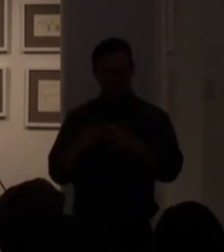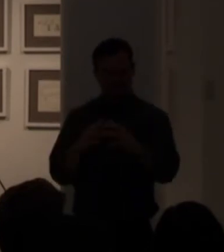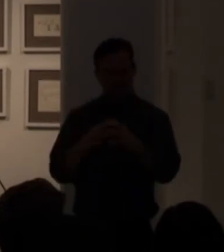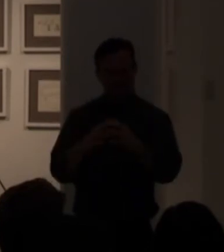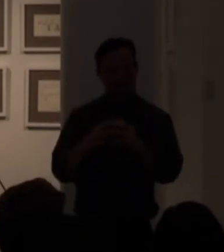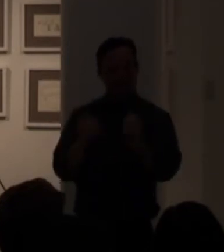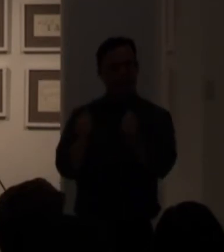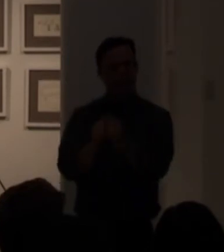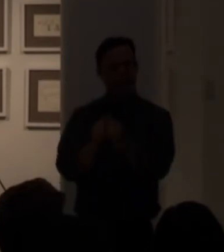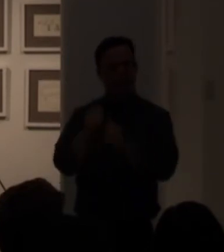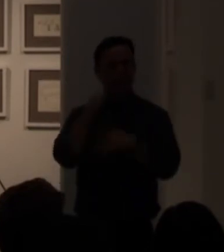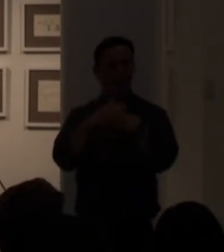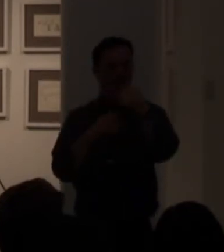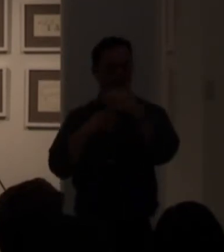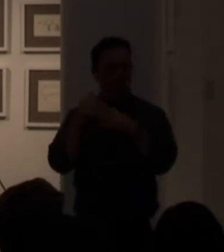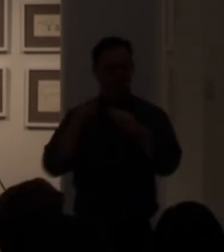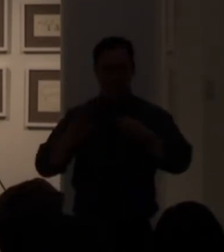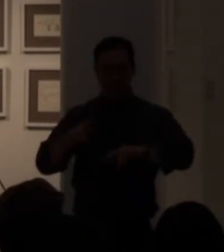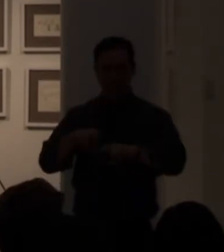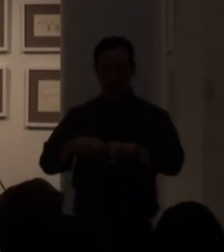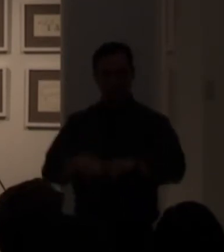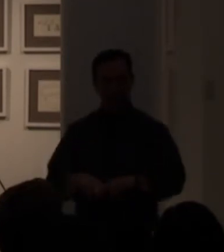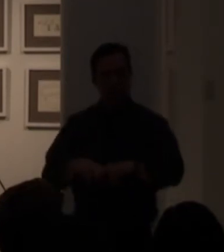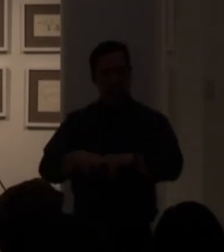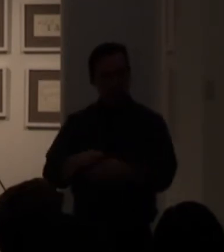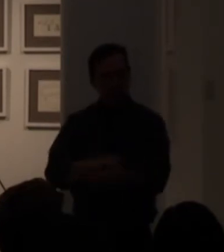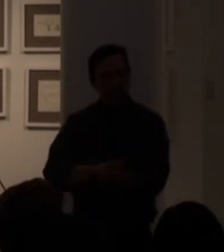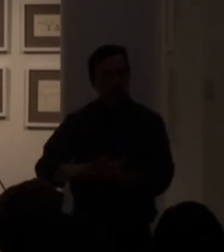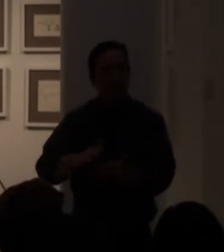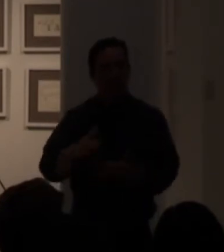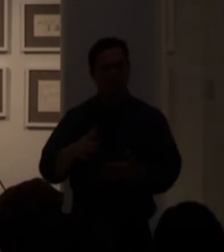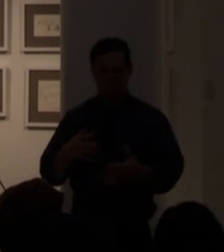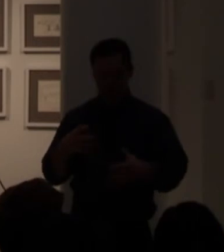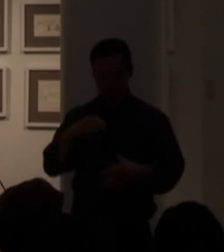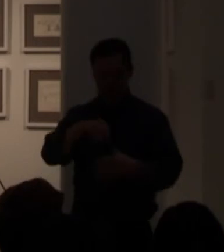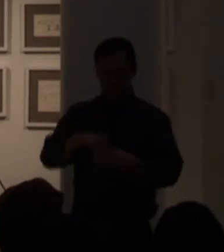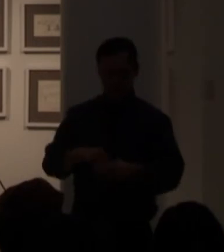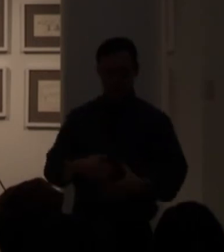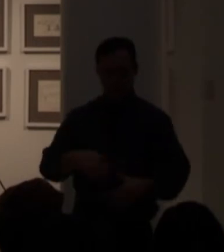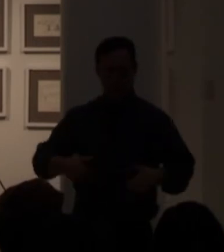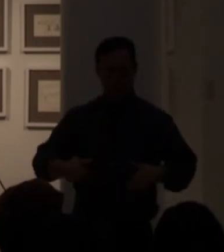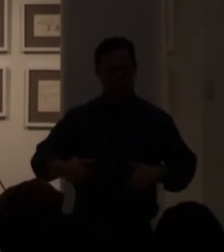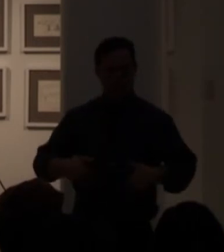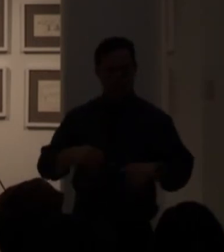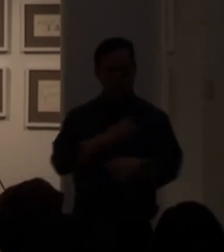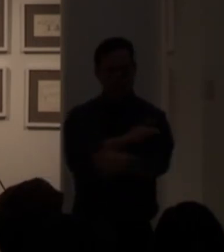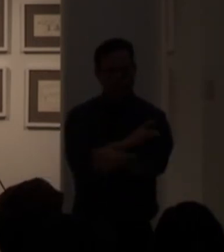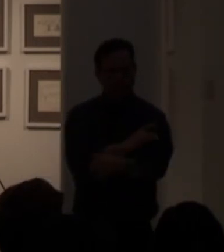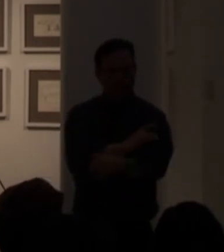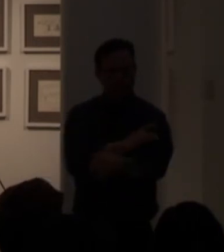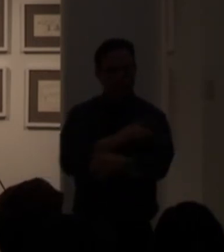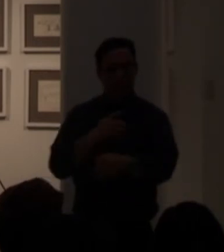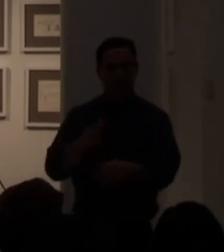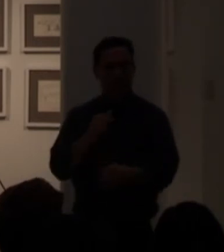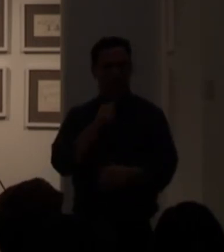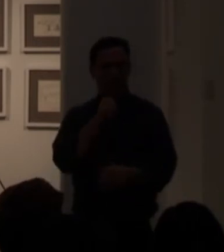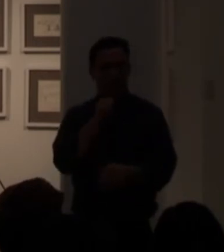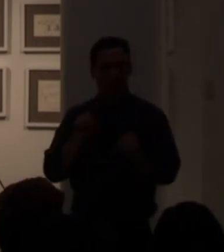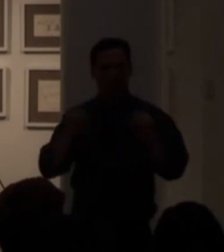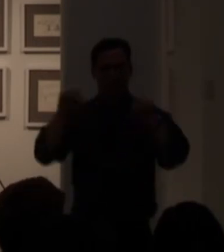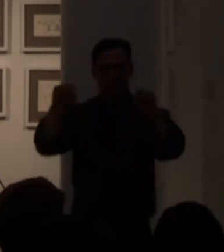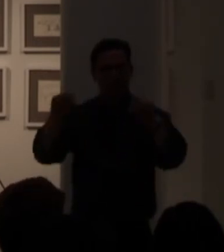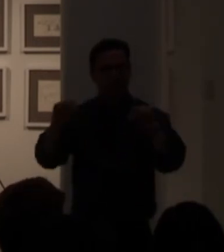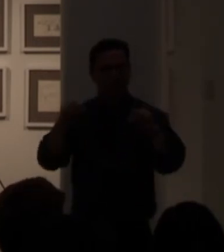with the comfort of a cushioned seat. By engaging your core muscles, Ergo takes the work out of working out.